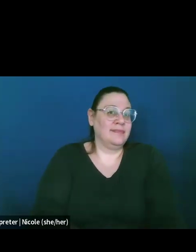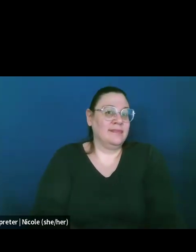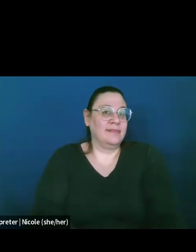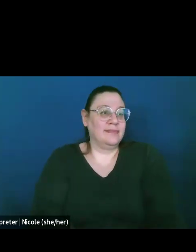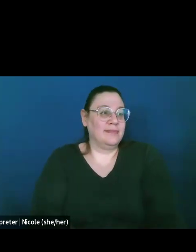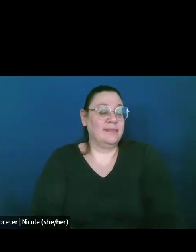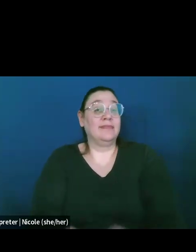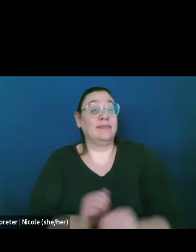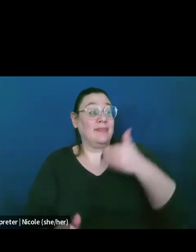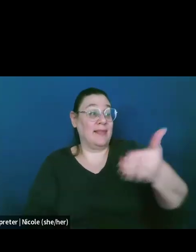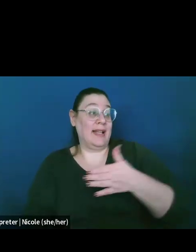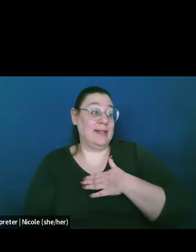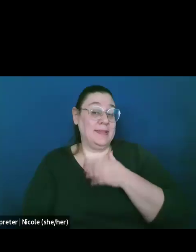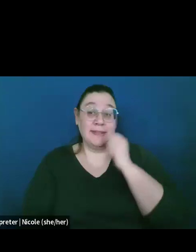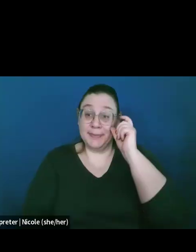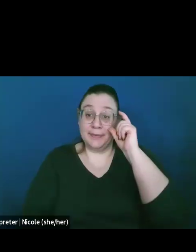And next slide, please.